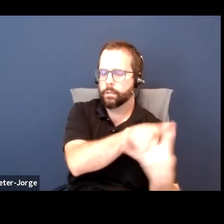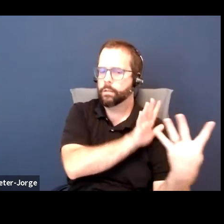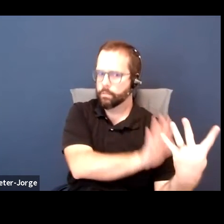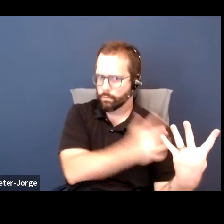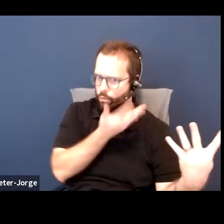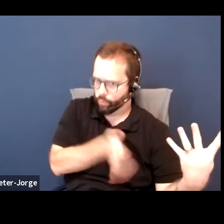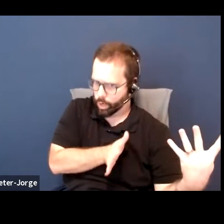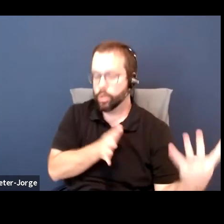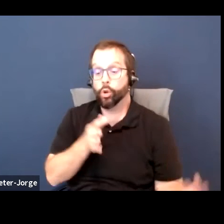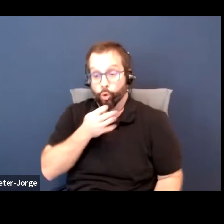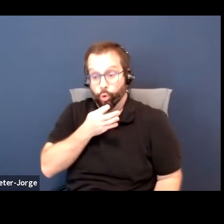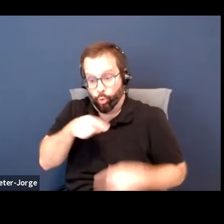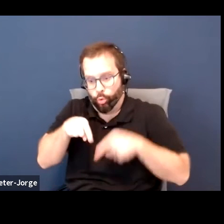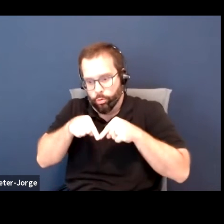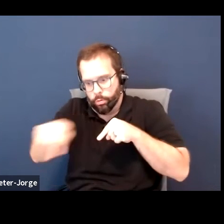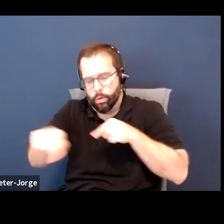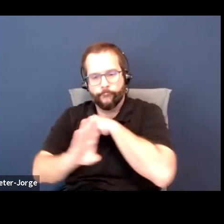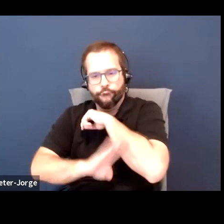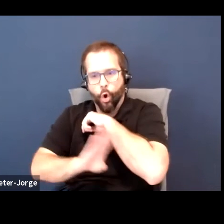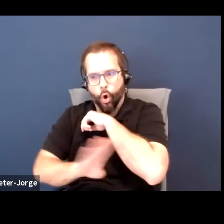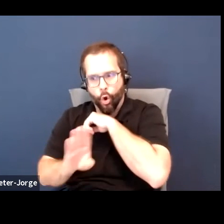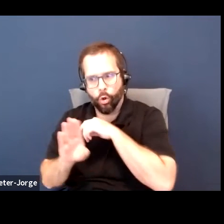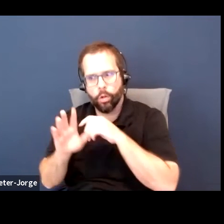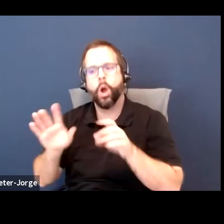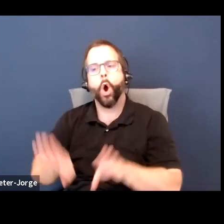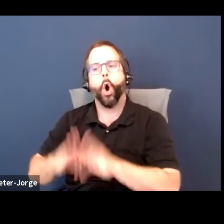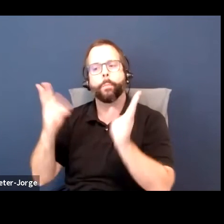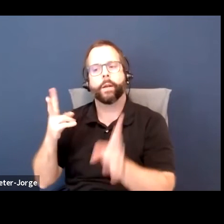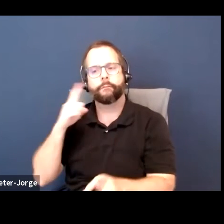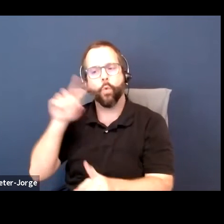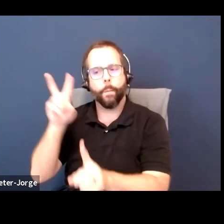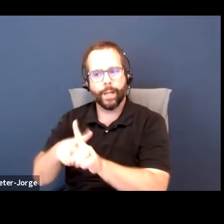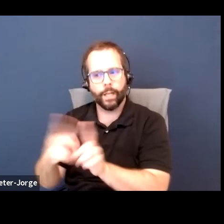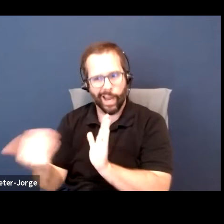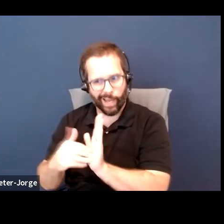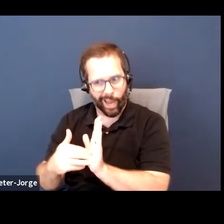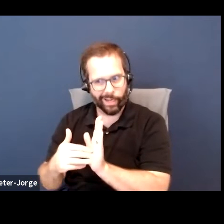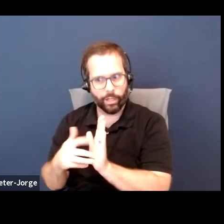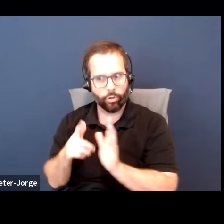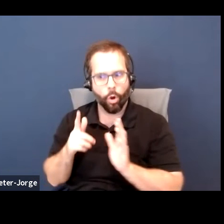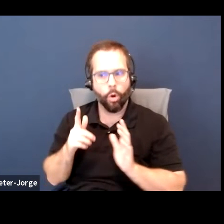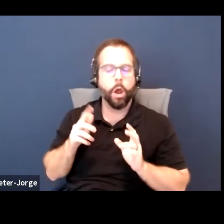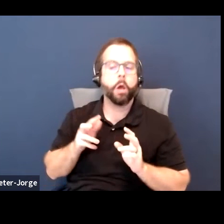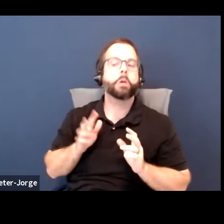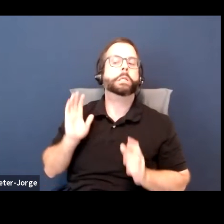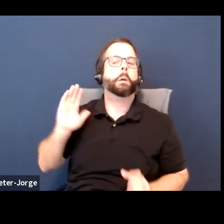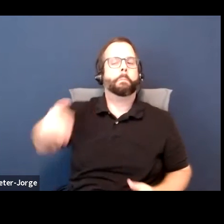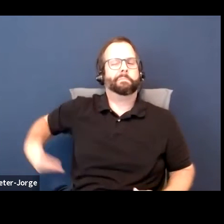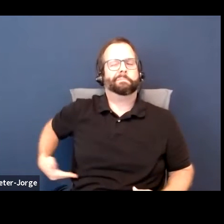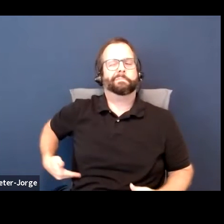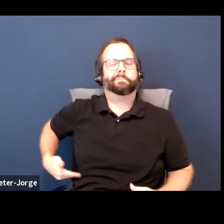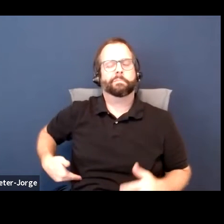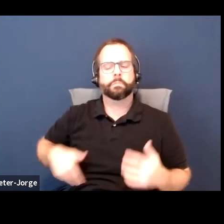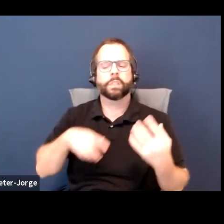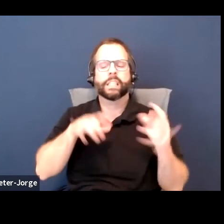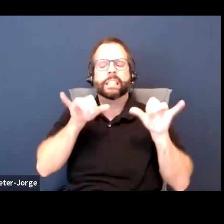probably this fall, and I pretty much anticipate that it's going to be probably the same 4. There might be